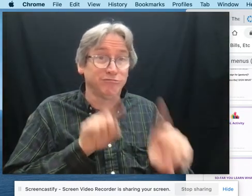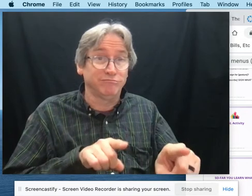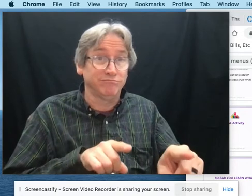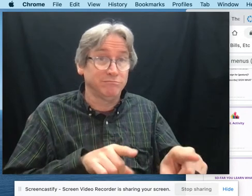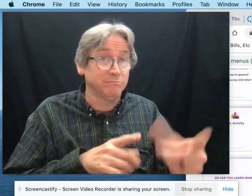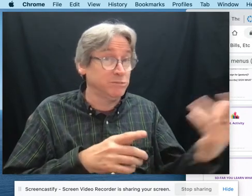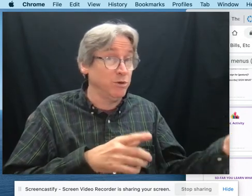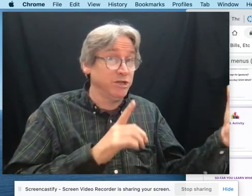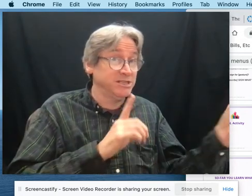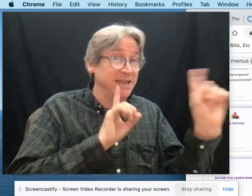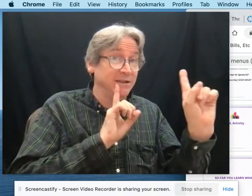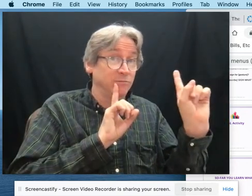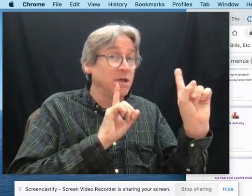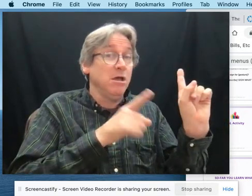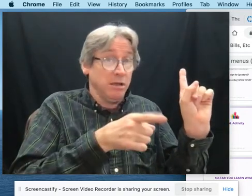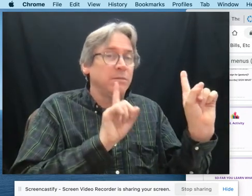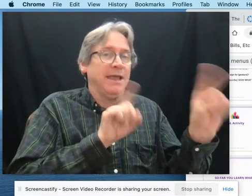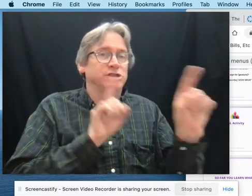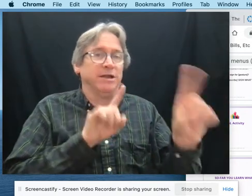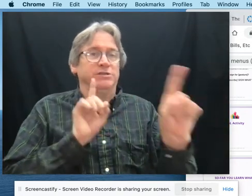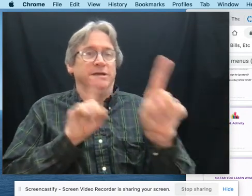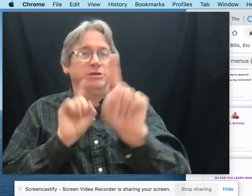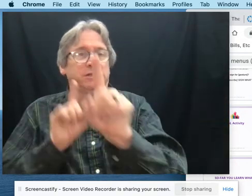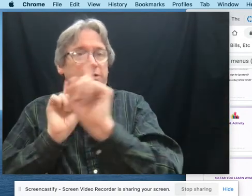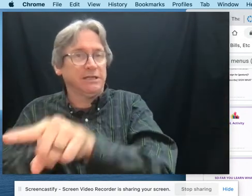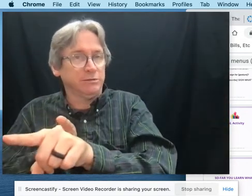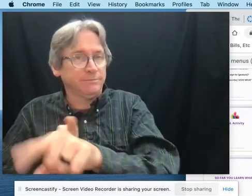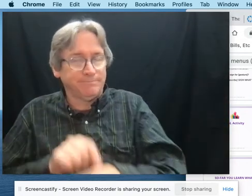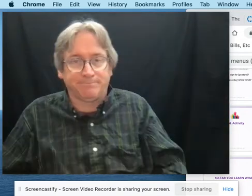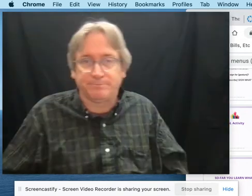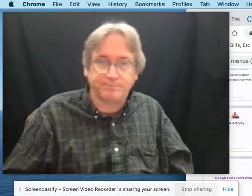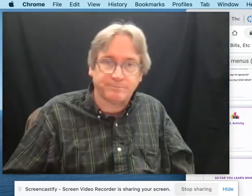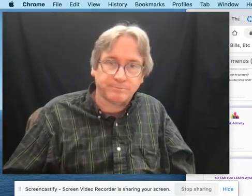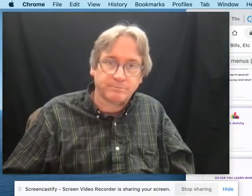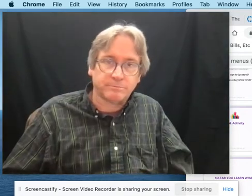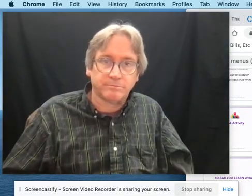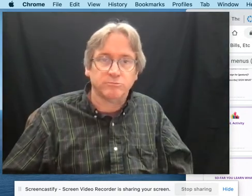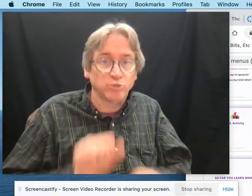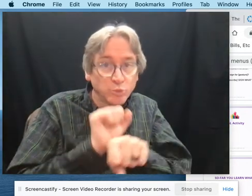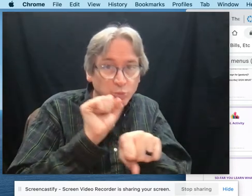answers. So we can just take it, answer, answer, answer, answer, answer.